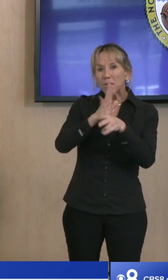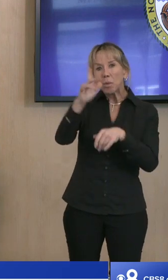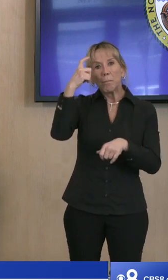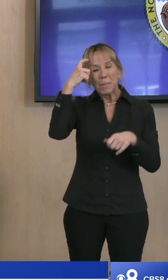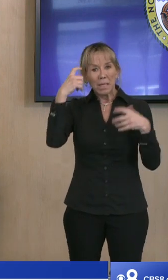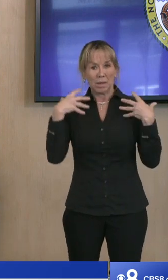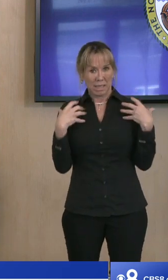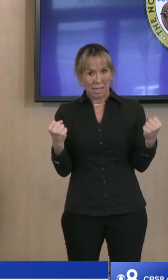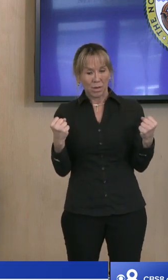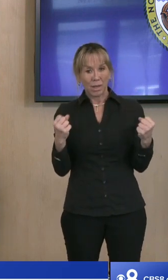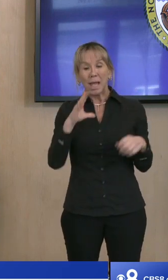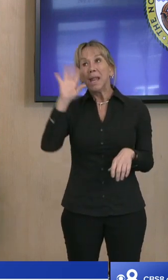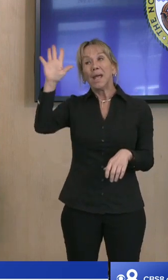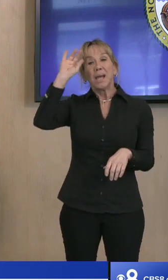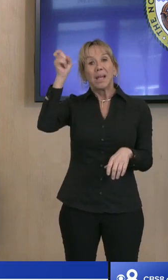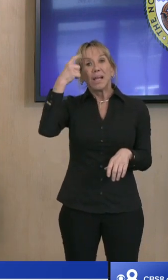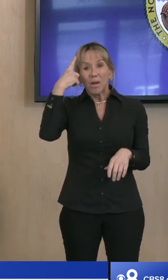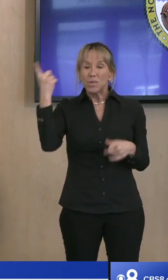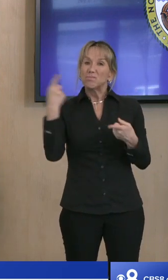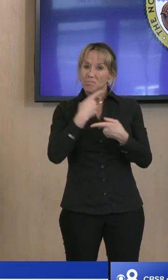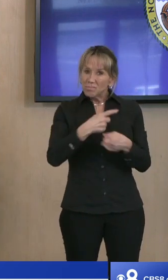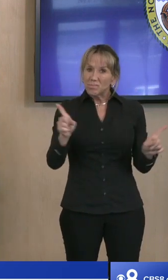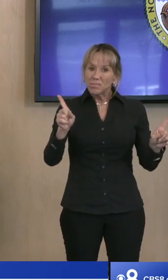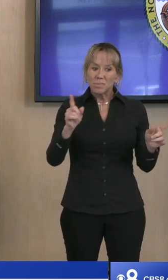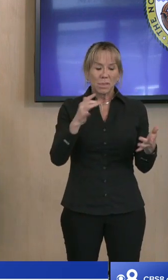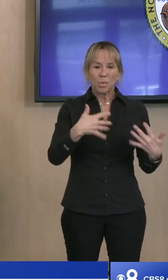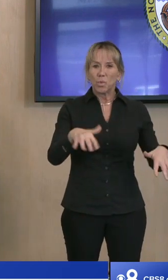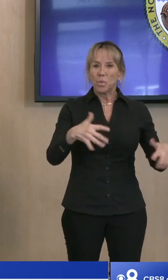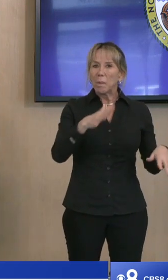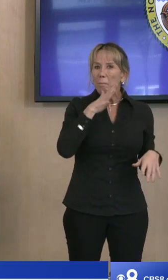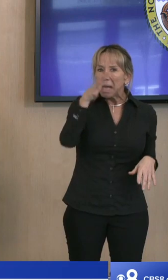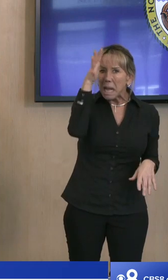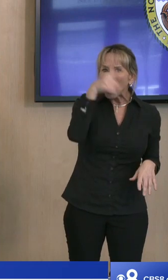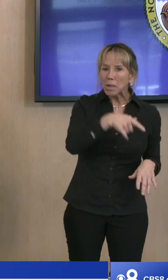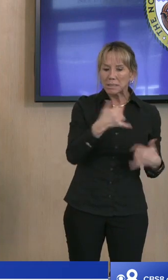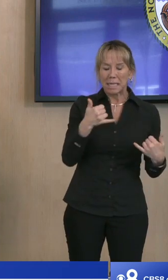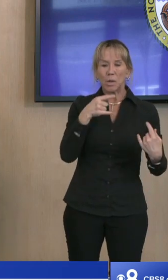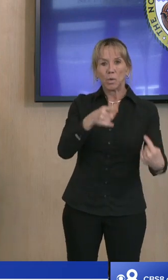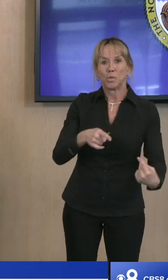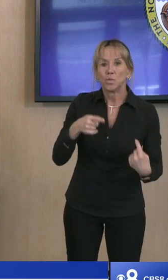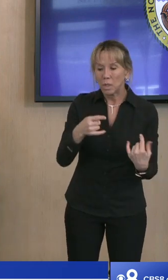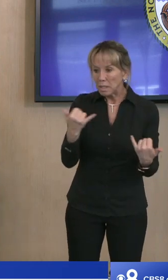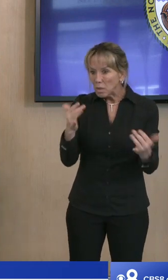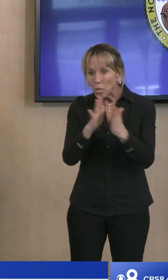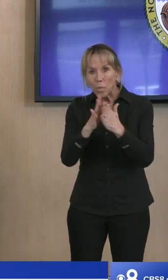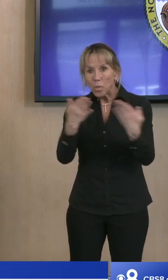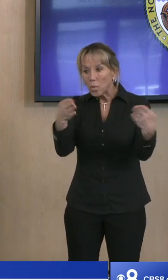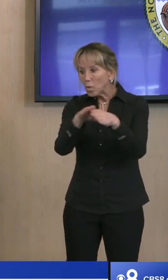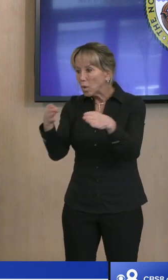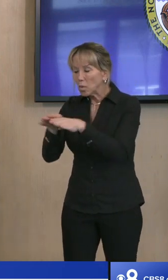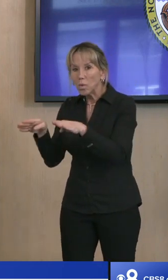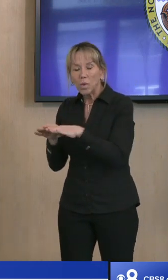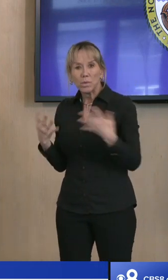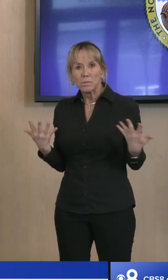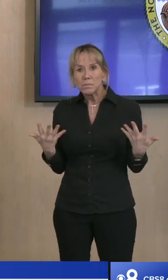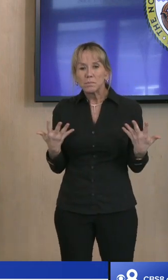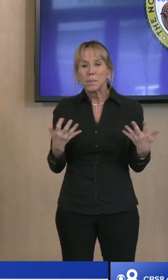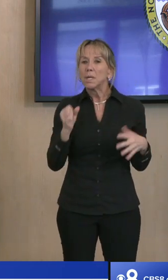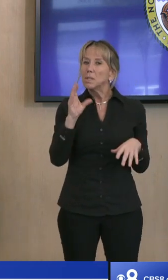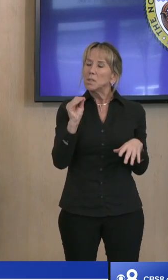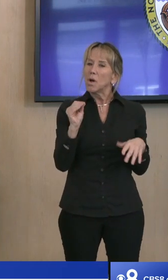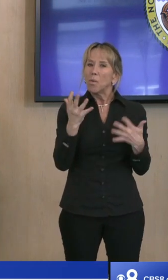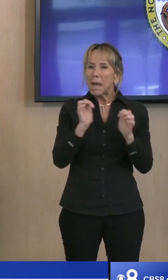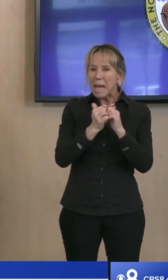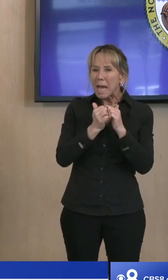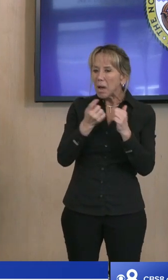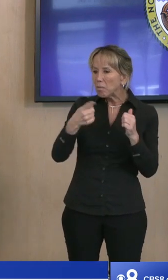yesterday acknowledged the difficulty for parents as he knows they're struggling with the schools closed. How are you all doing with